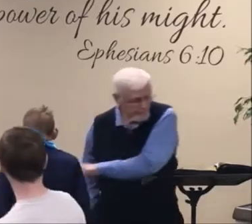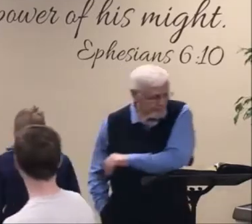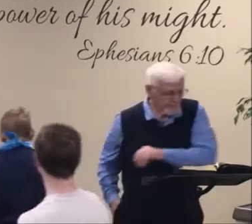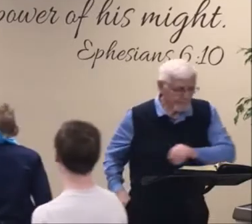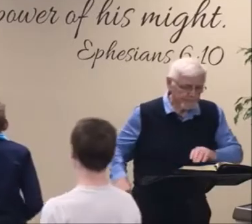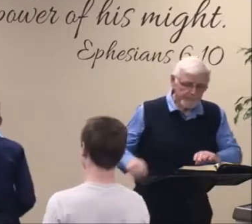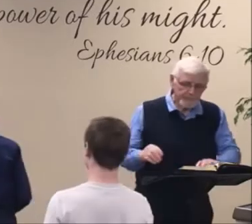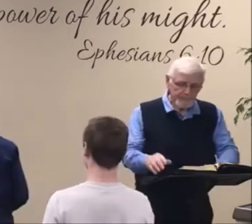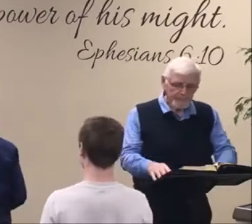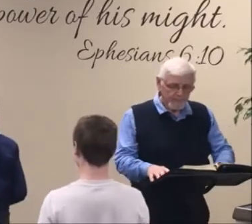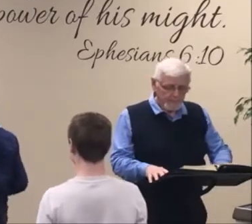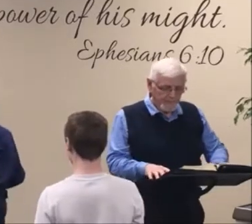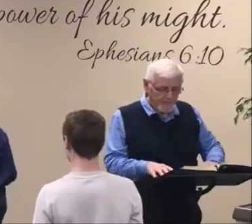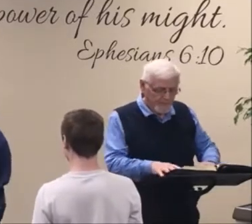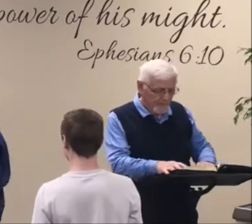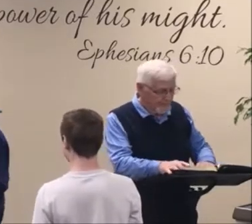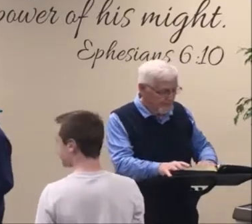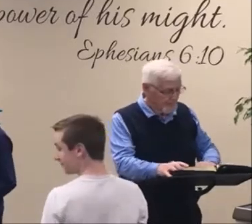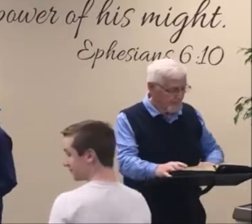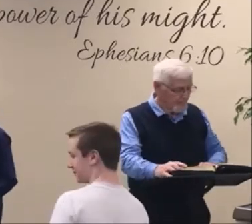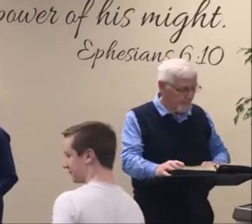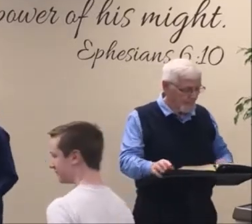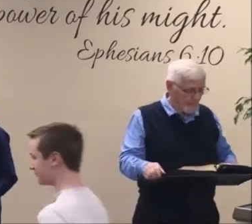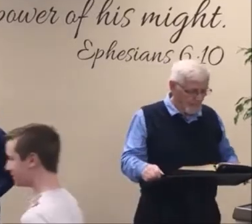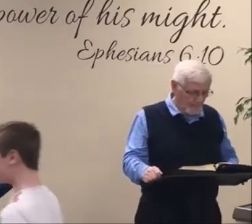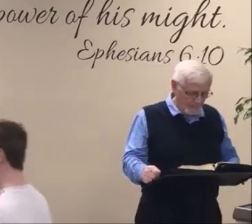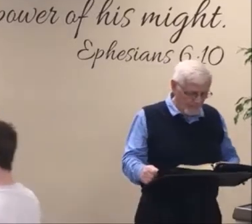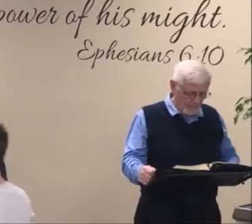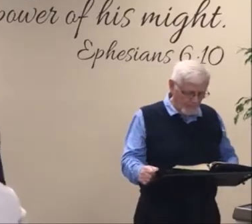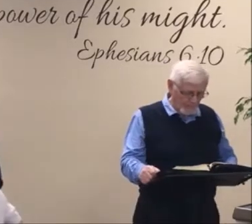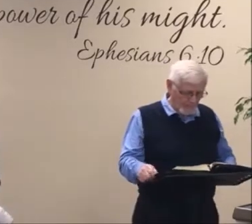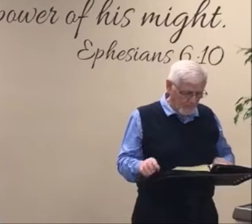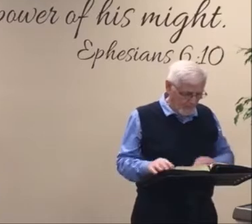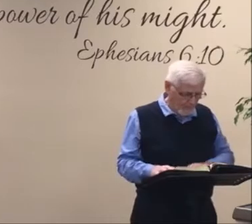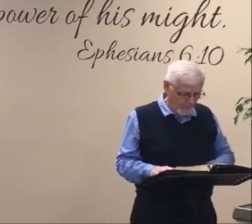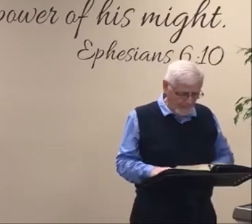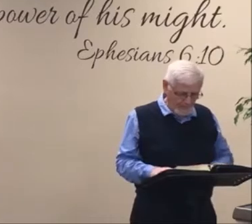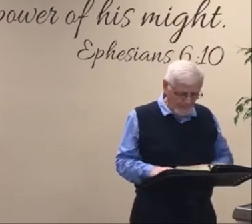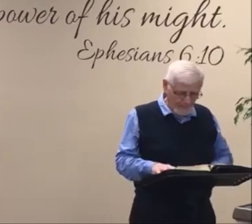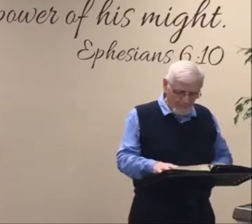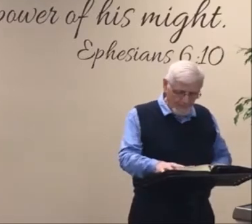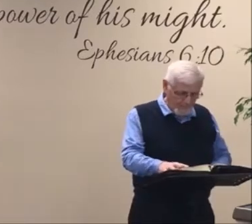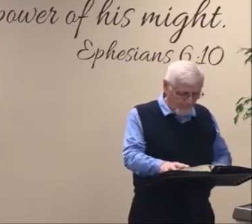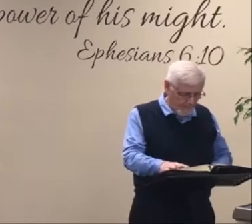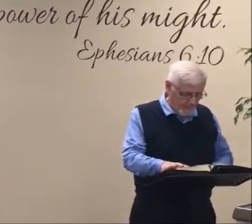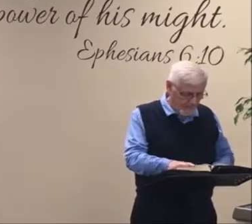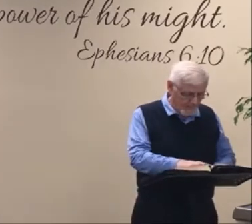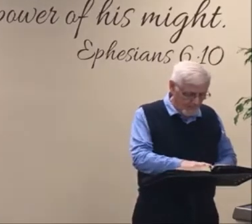So Olivia put quite a bit of time into getting our numbers, books caught up. And so